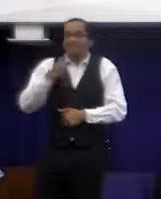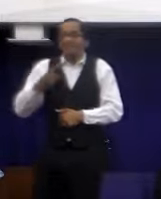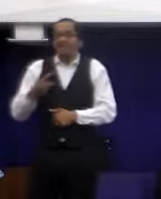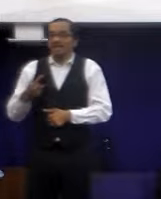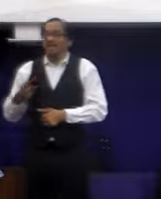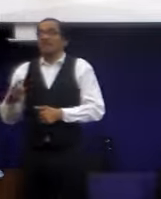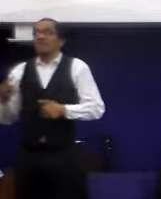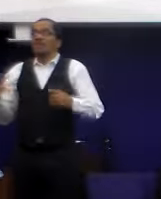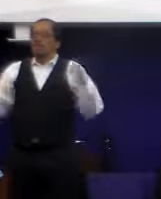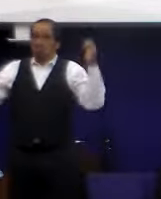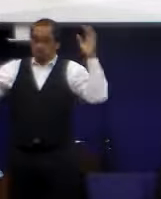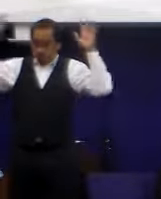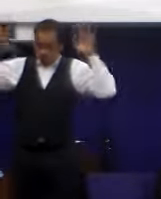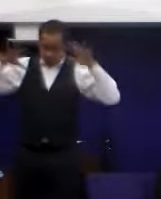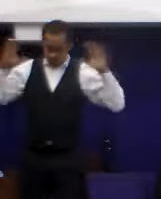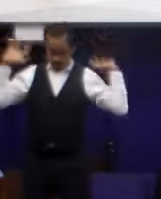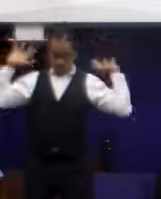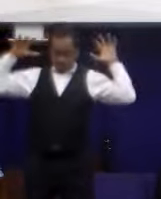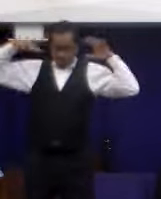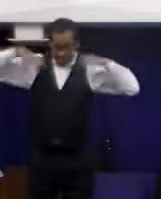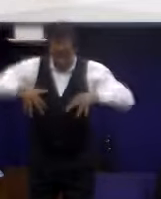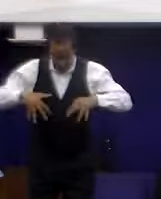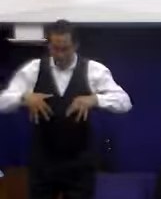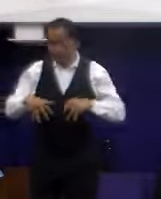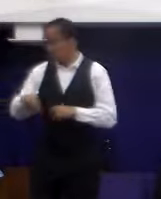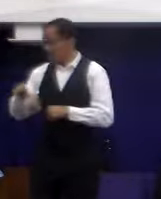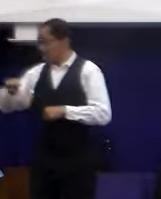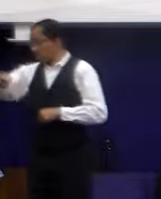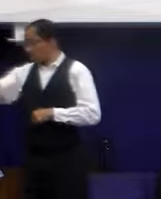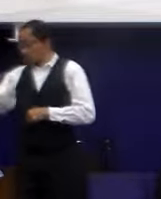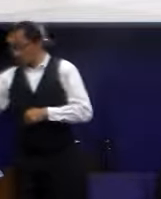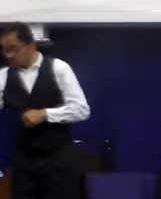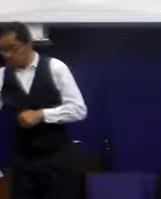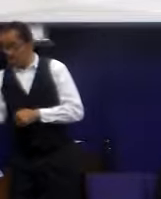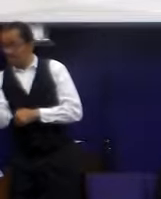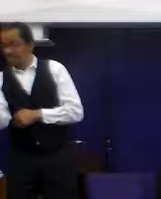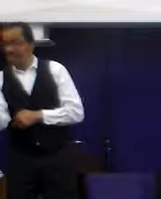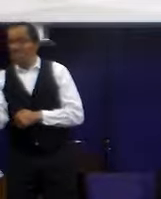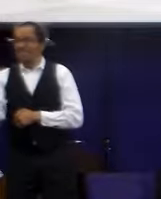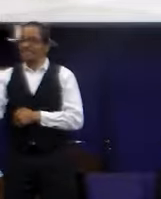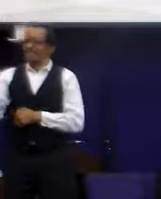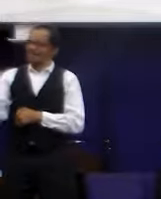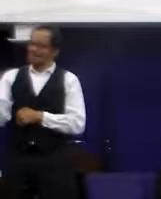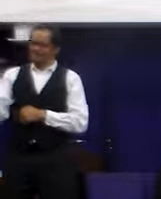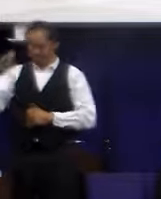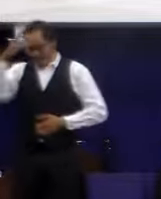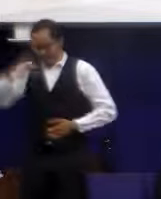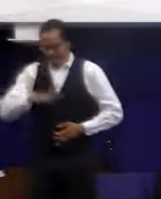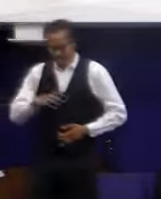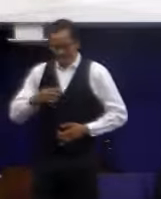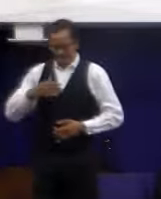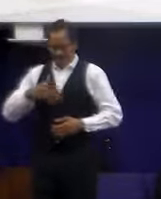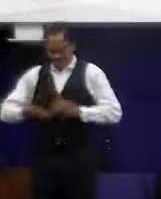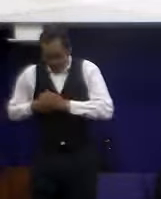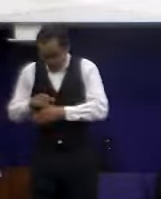Yes. And for the reason Job said in Job 14:11, man that is born of a woman is of a few days and full